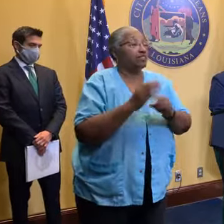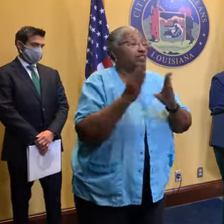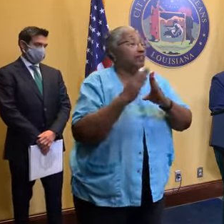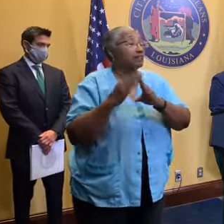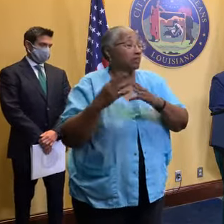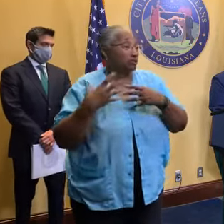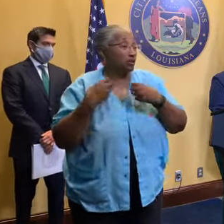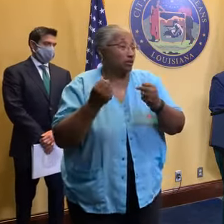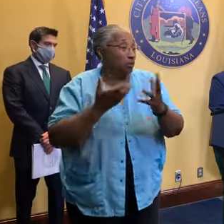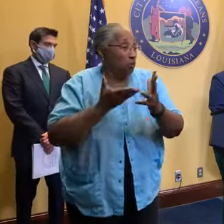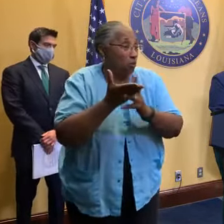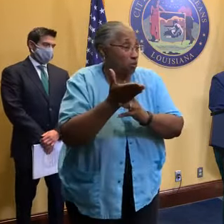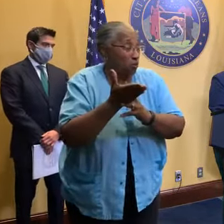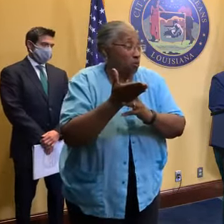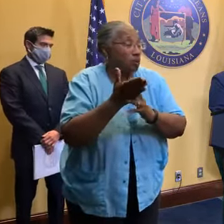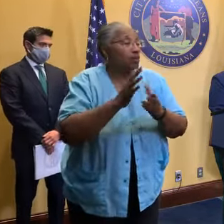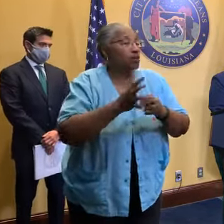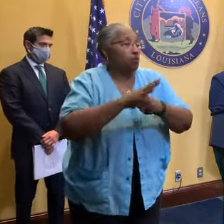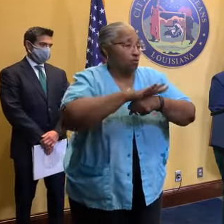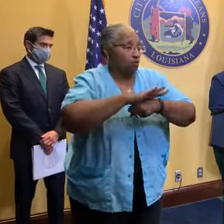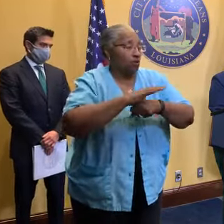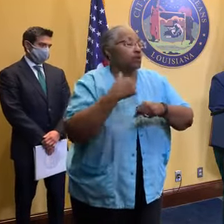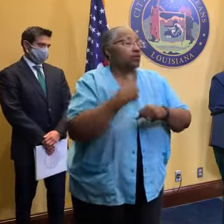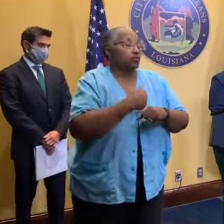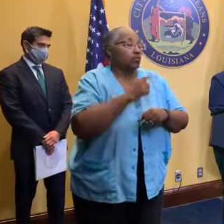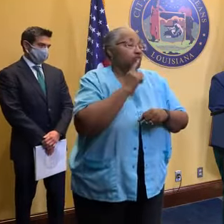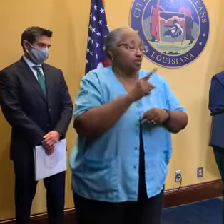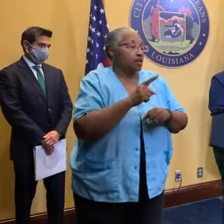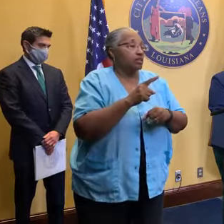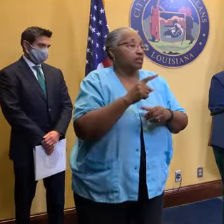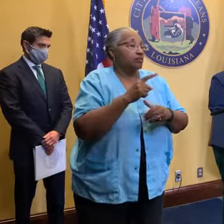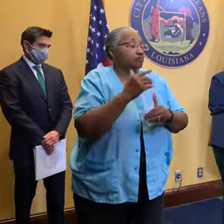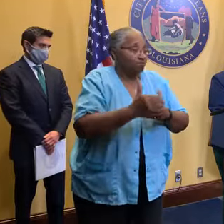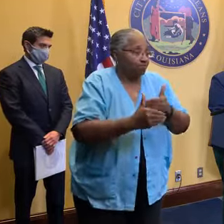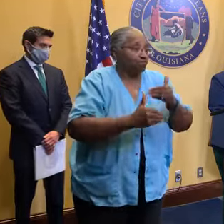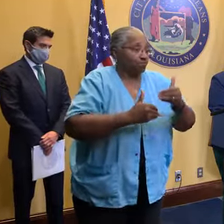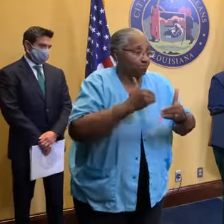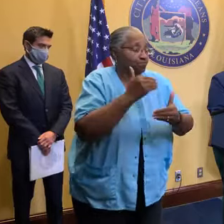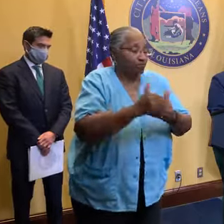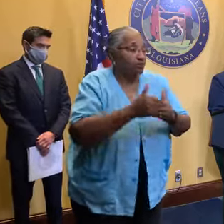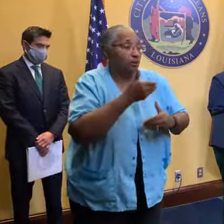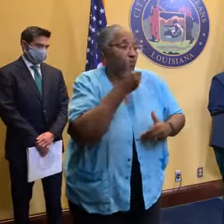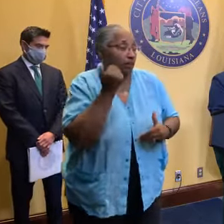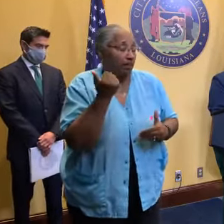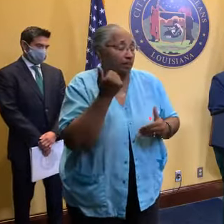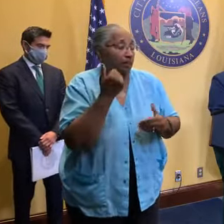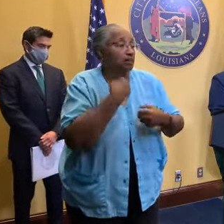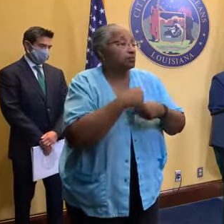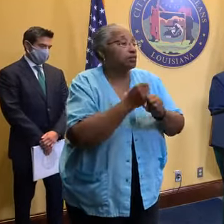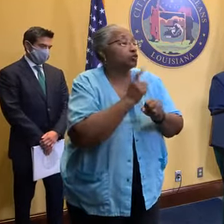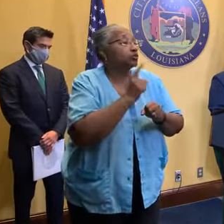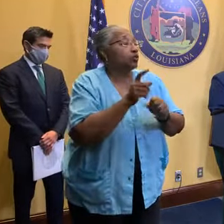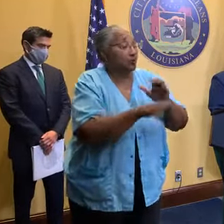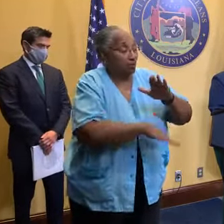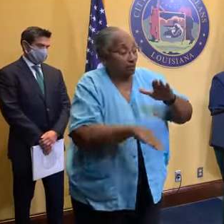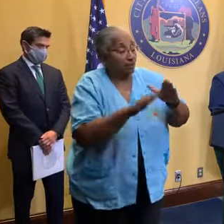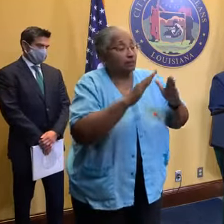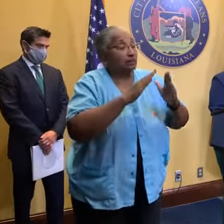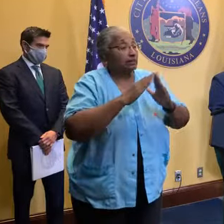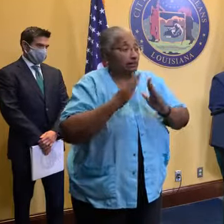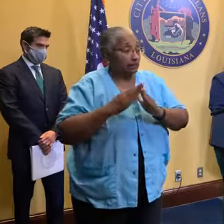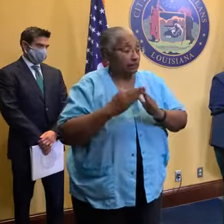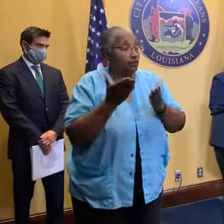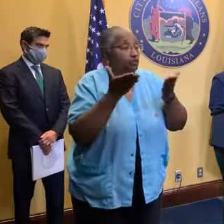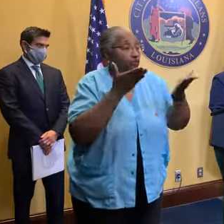through COVID-19, we have really taken the best step forward to again ensure basic city services with